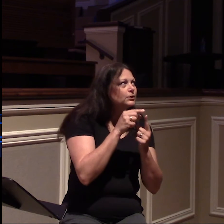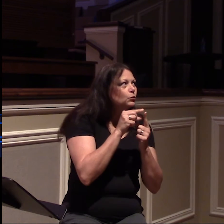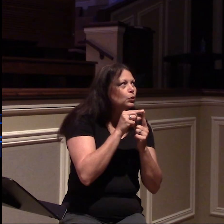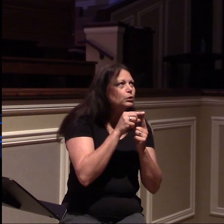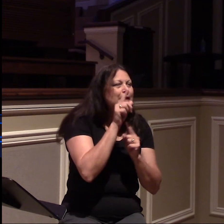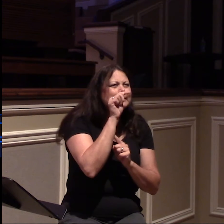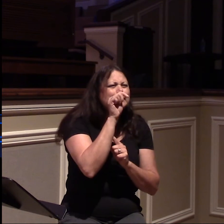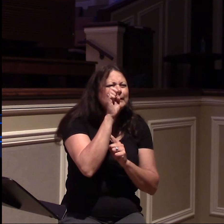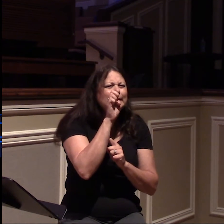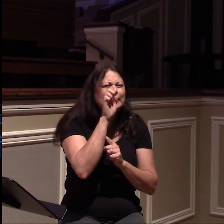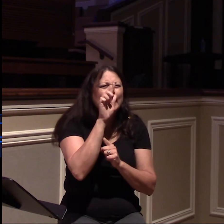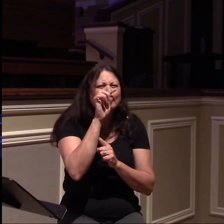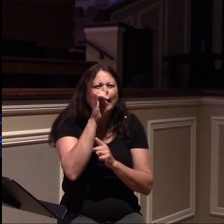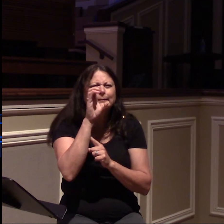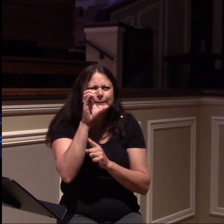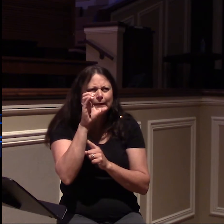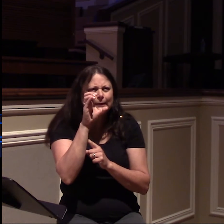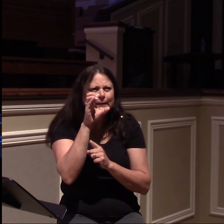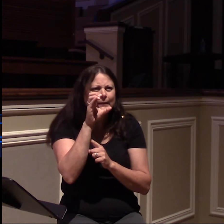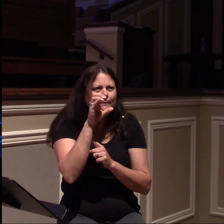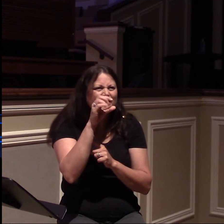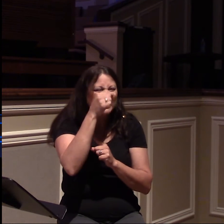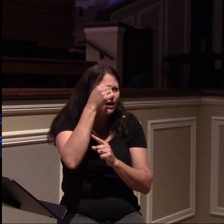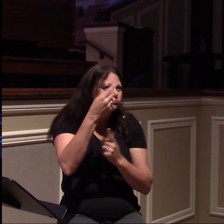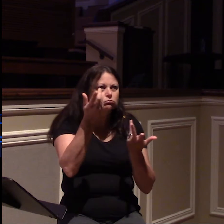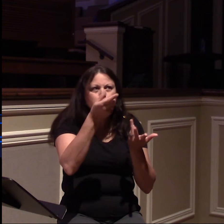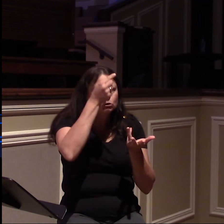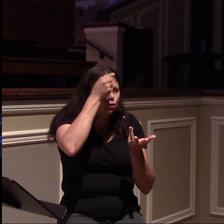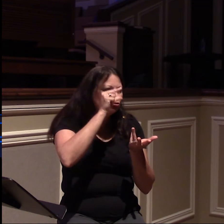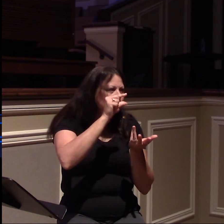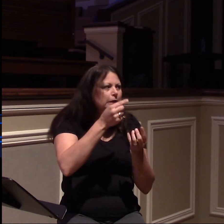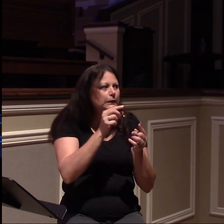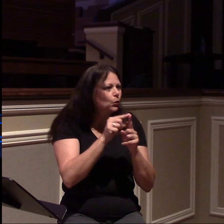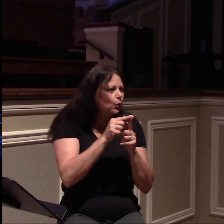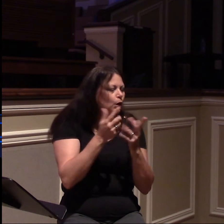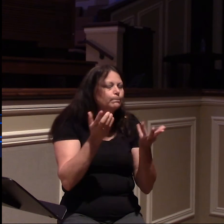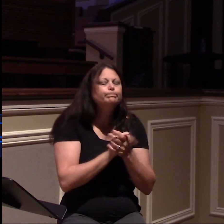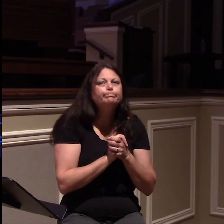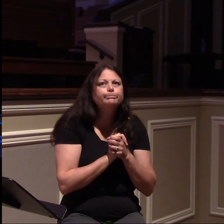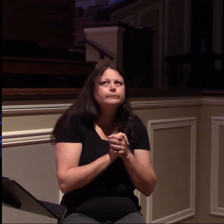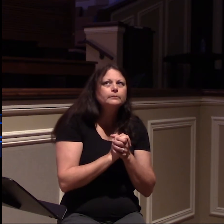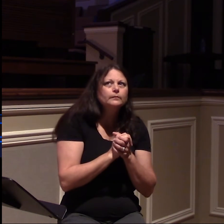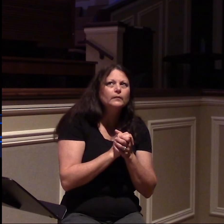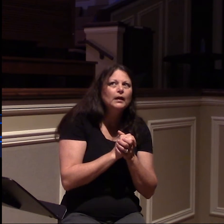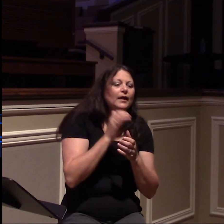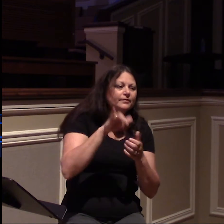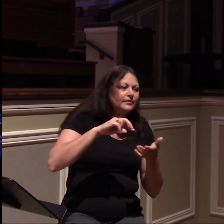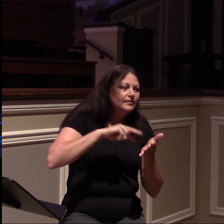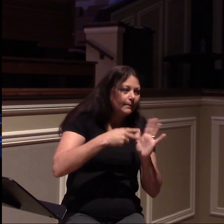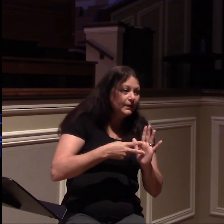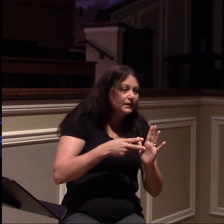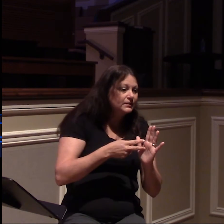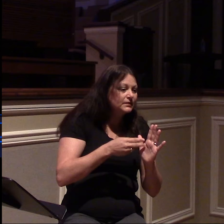T-E-L-I-C, telic. To be made in the image of God, to be embodied and gendered and familied, also means, and it's one of the things that our bodies tell